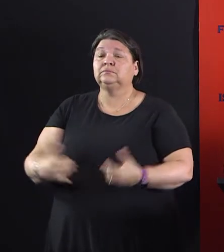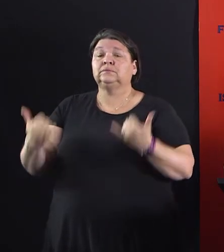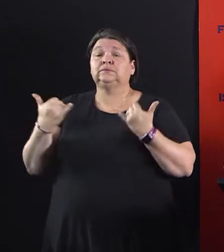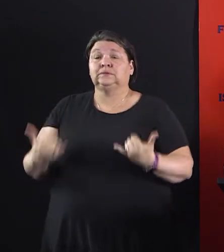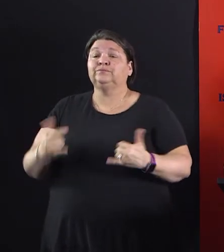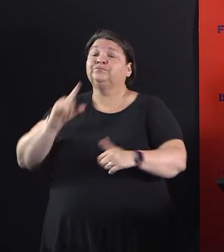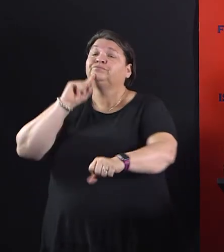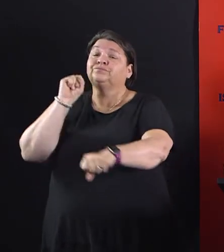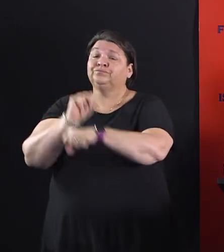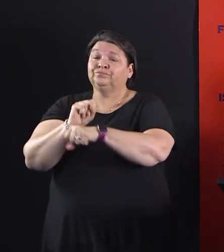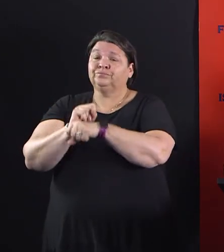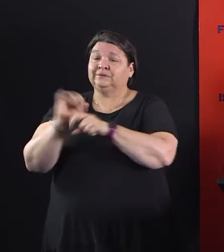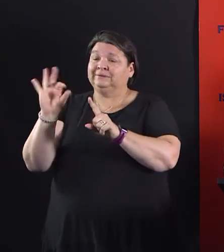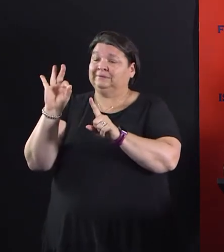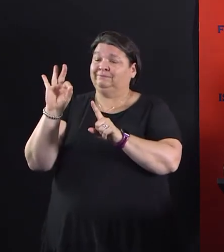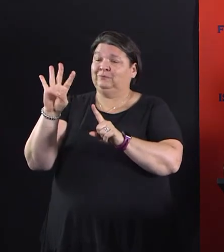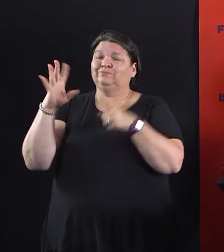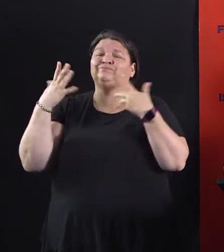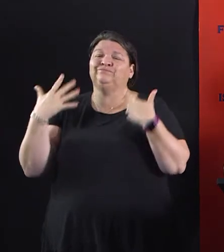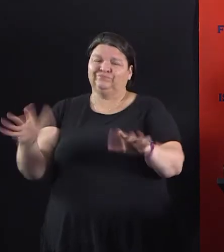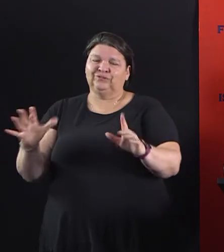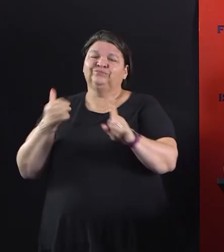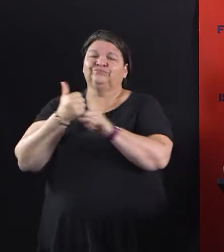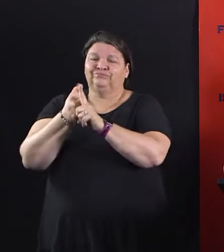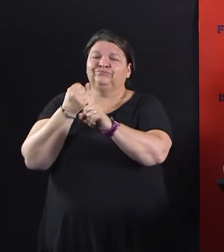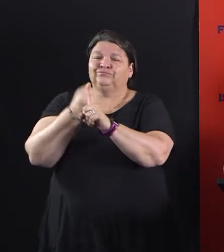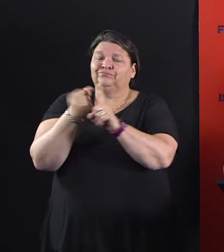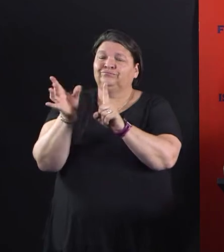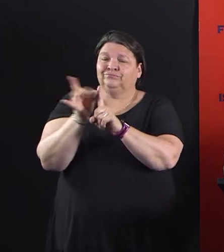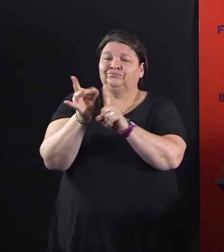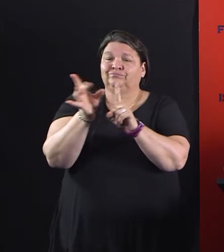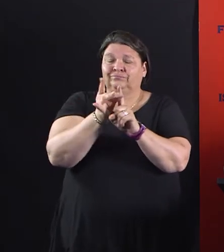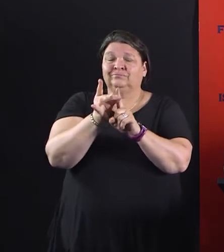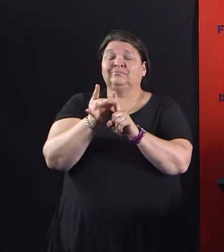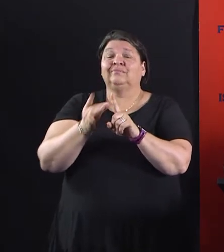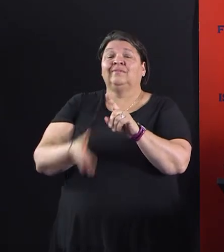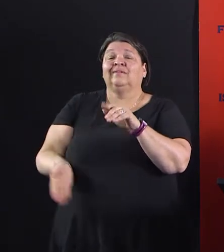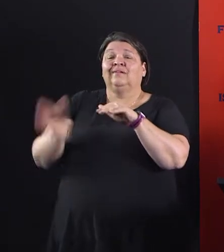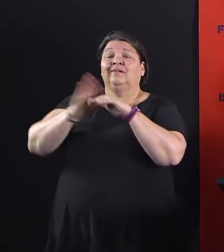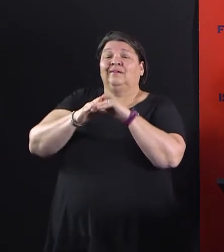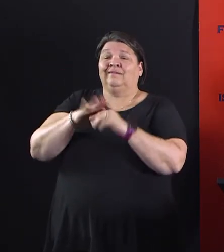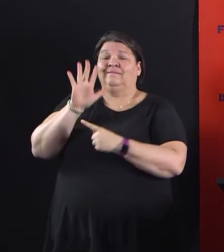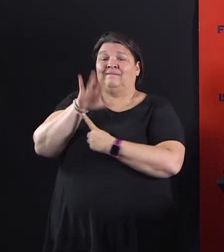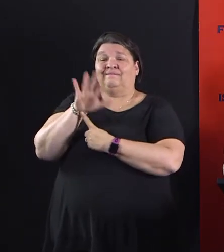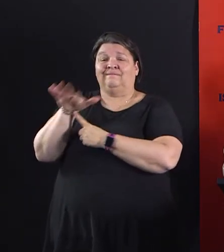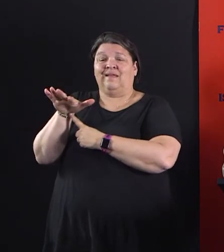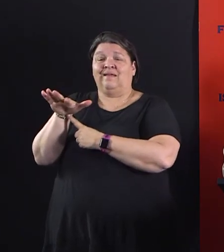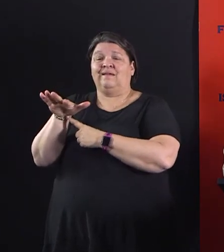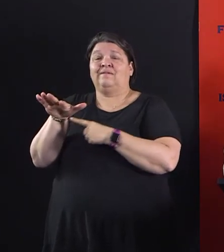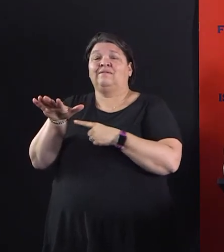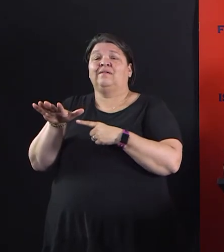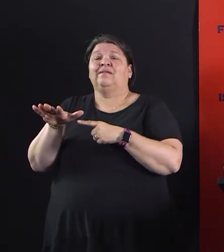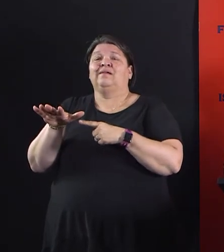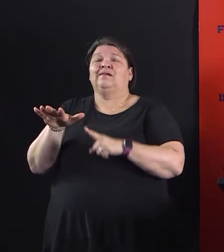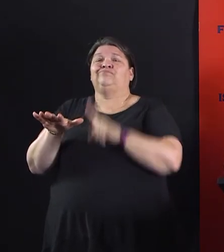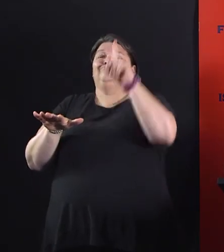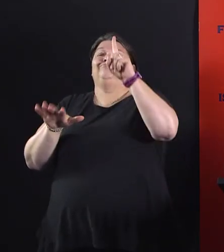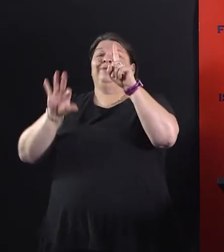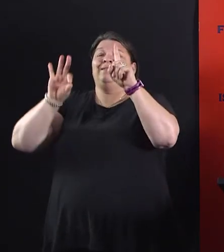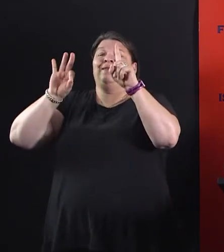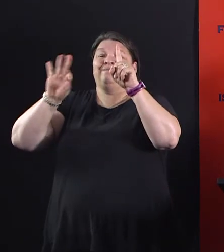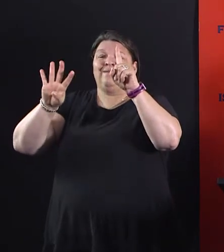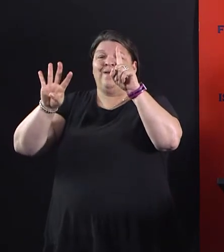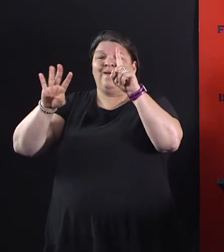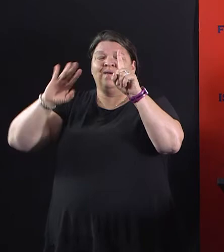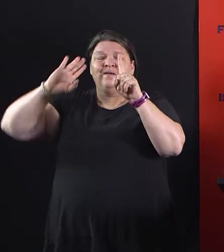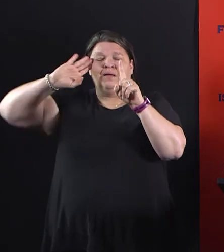today. That's up substantially. We were only at 55 yesterday. And it sounds like a really big jump, and it is, but